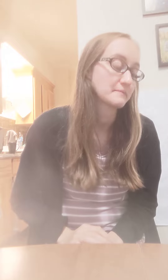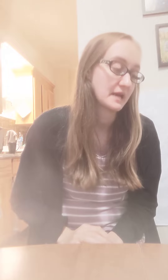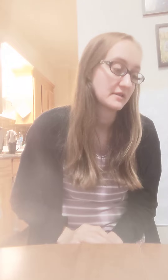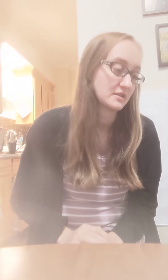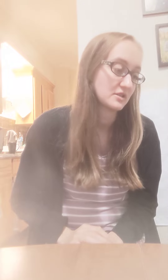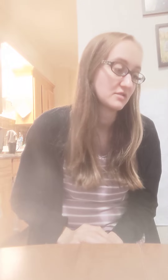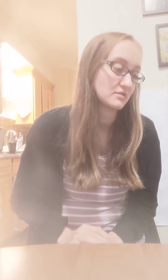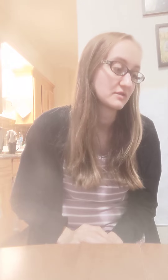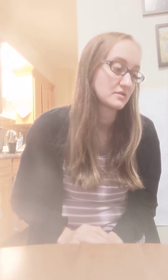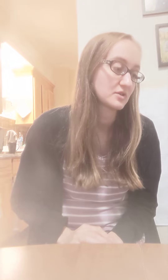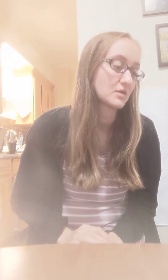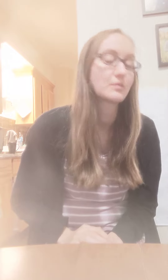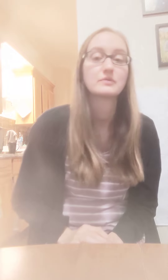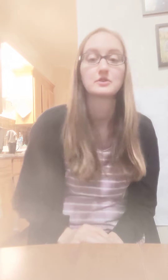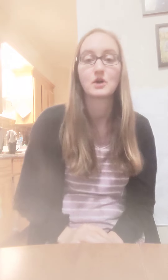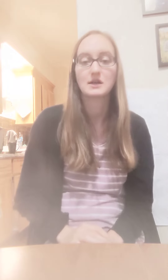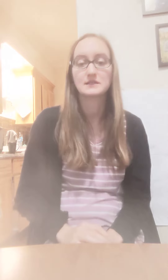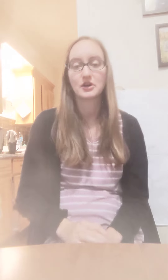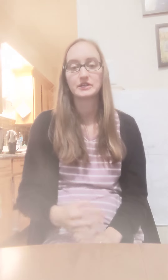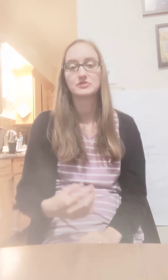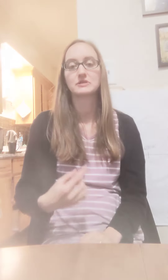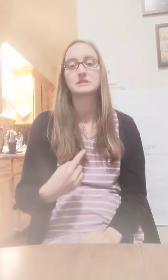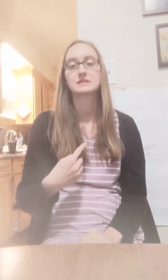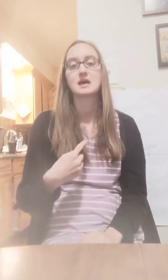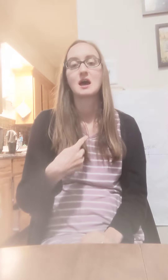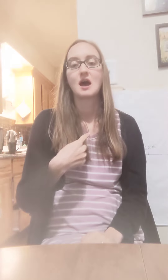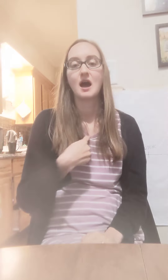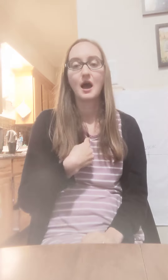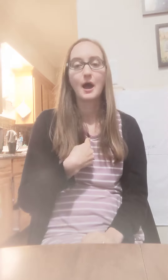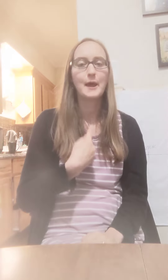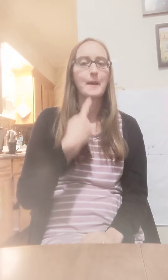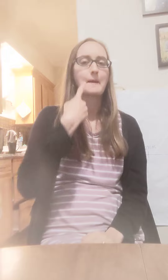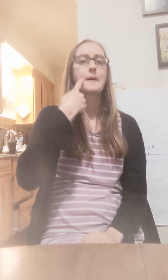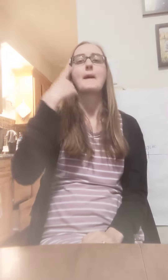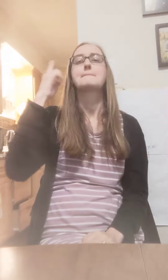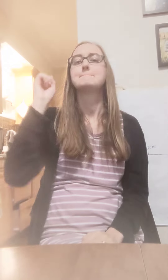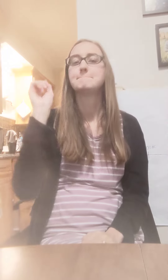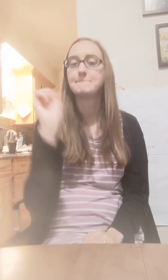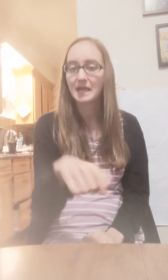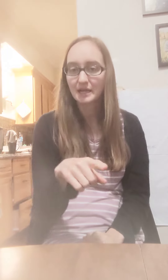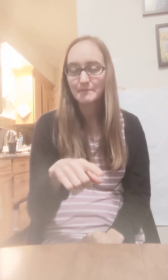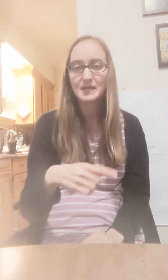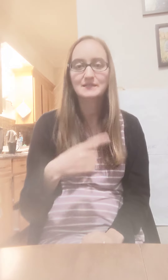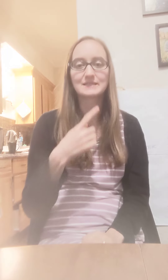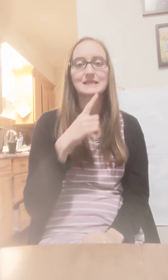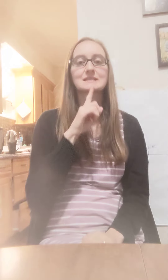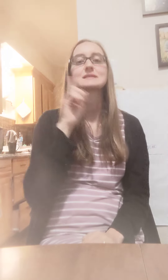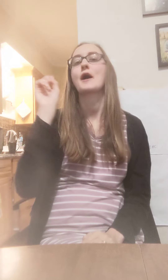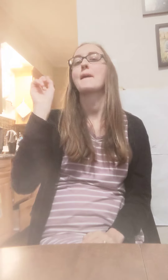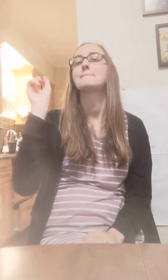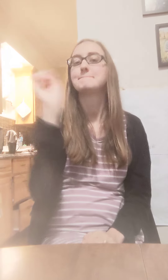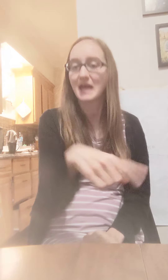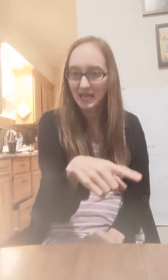commanded you, so, God's talking, so he says, I command, command is like this, command,